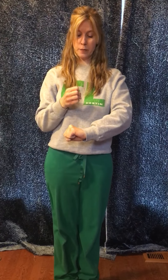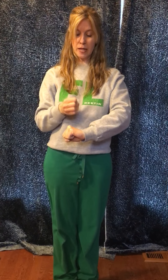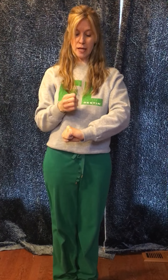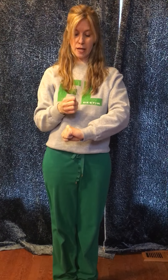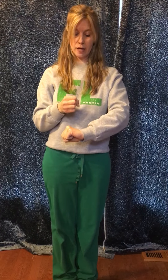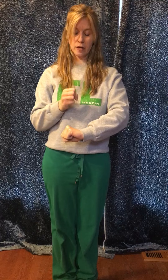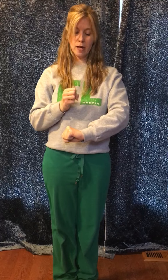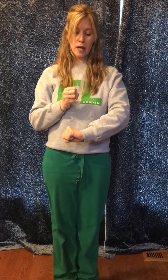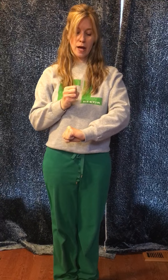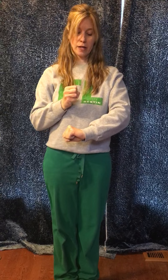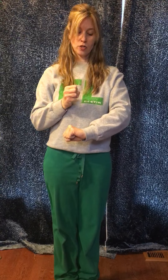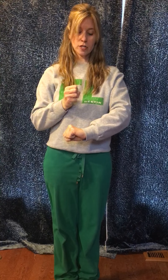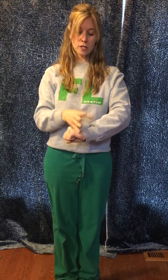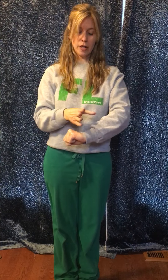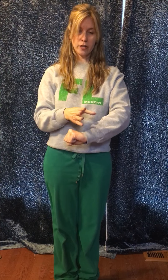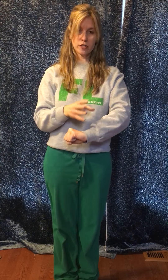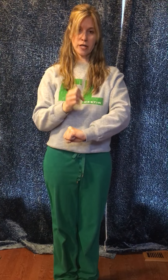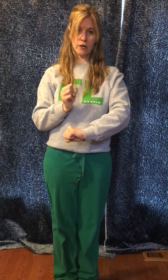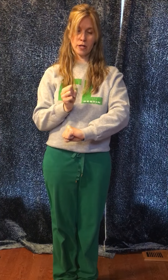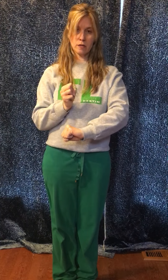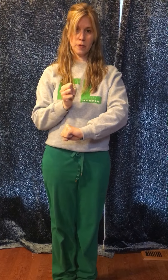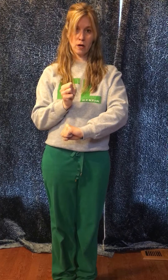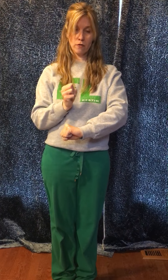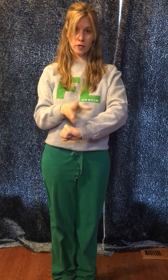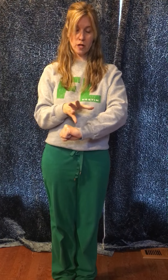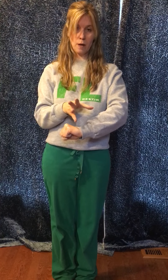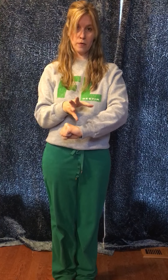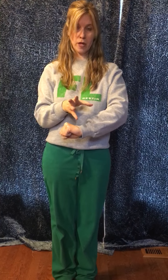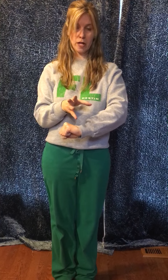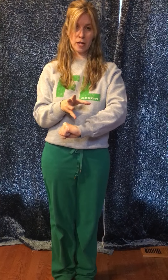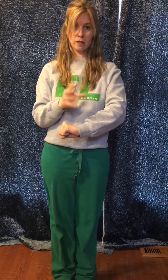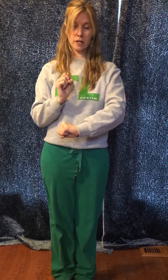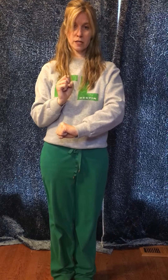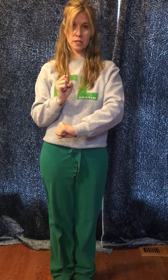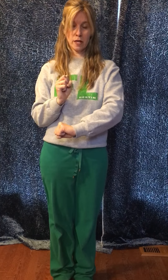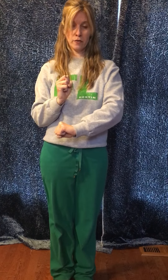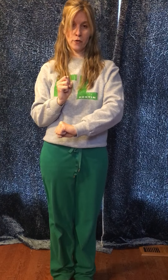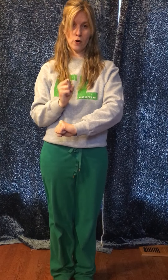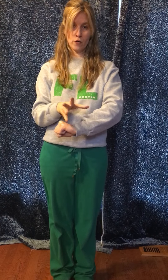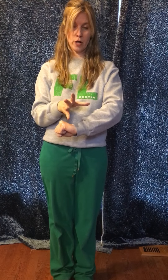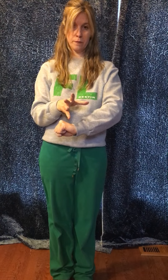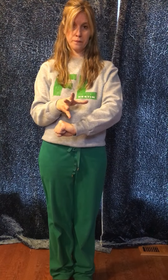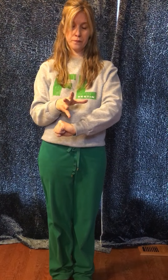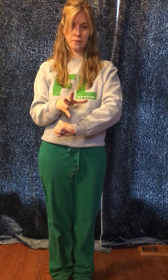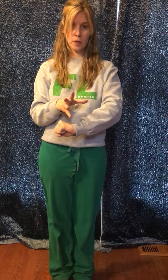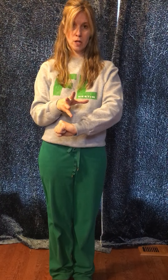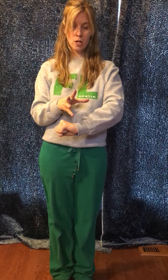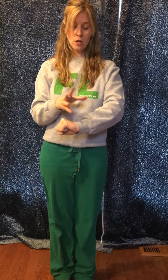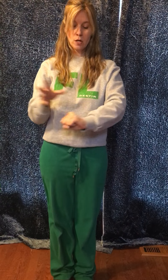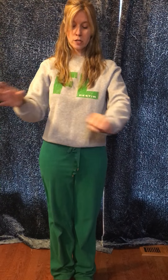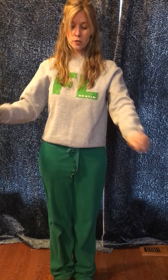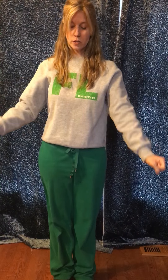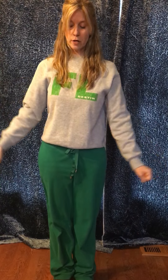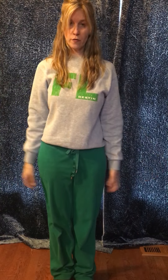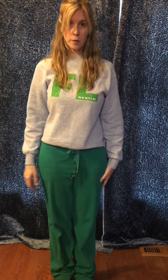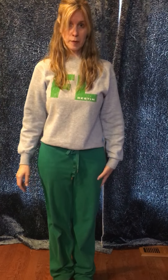pink hand and you just, like you're scattering something over the top of that hand. That's the sign for overcome. So starting from the